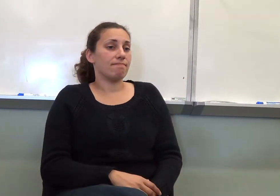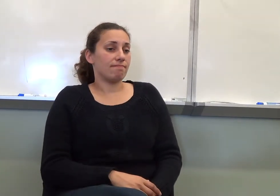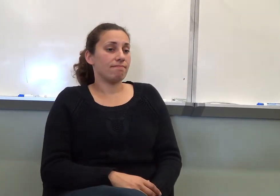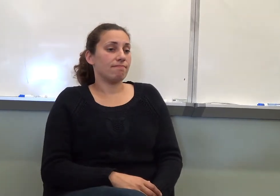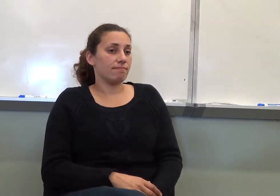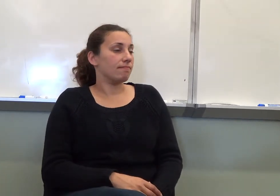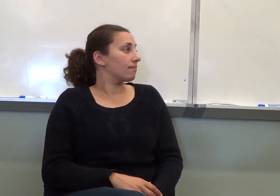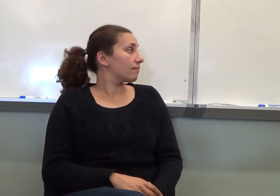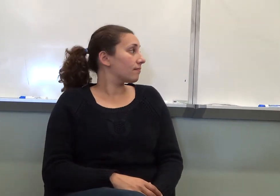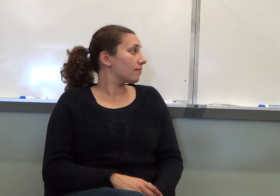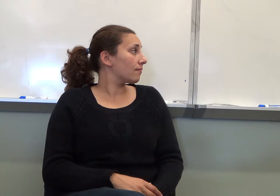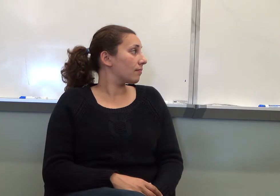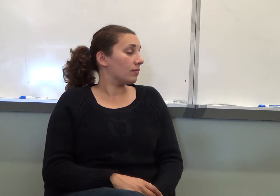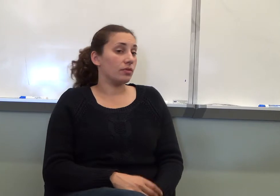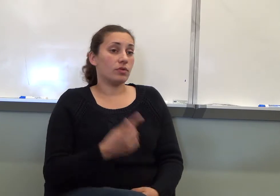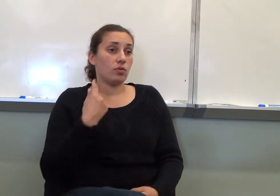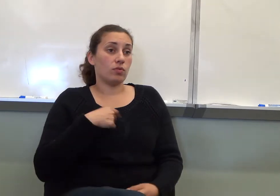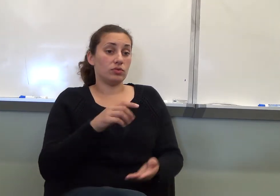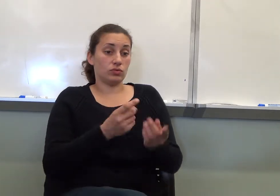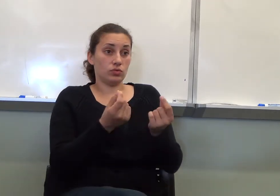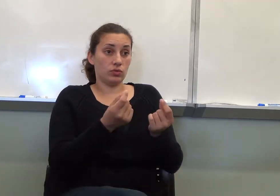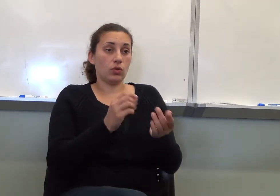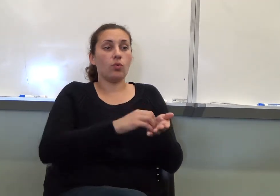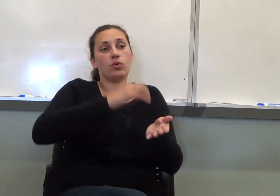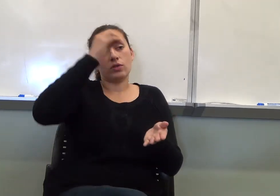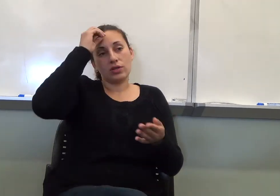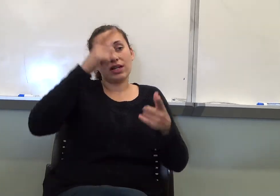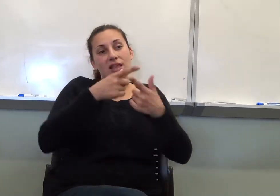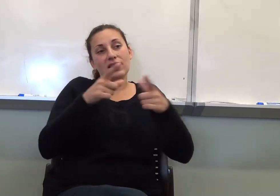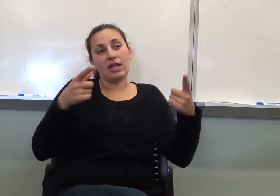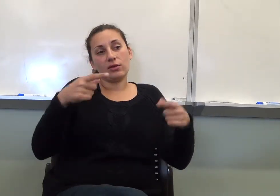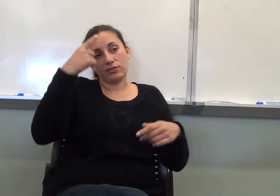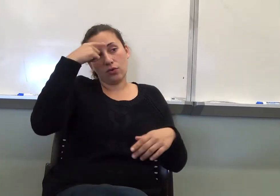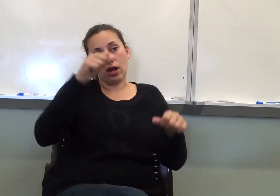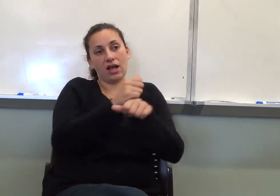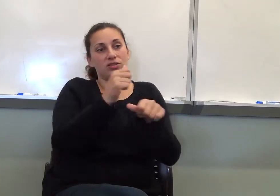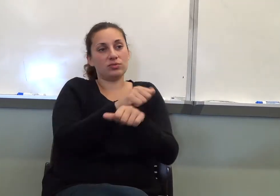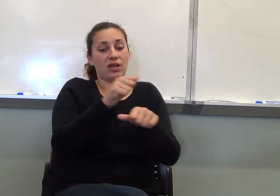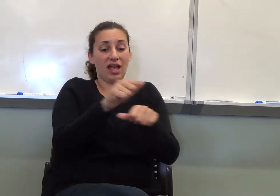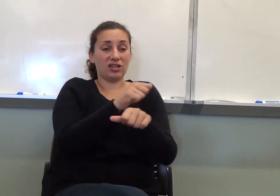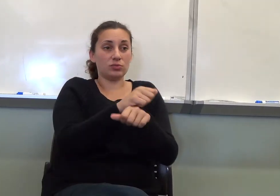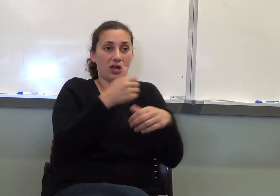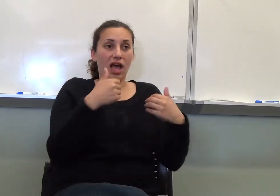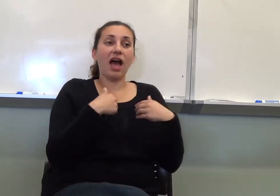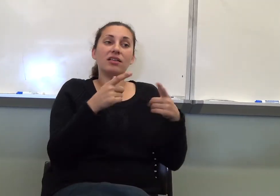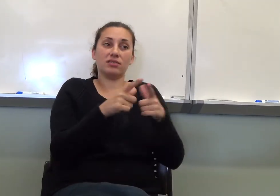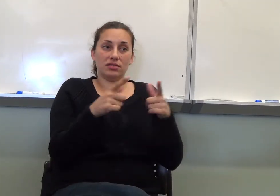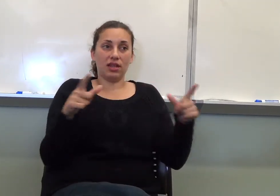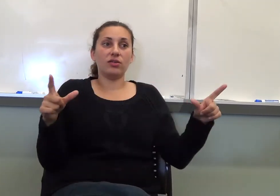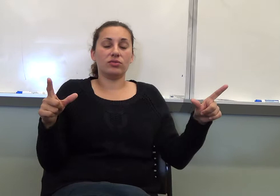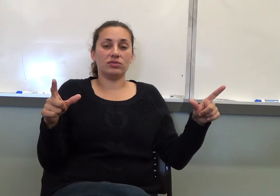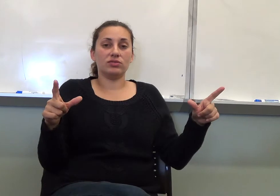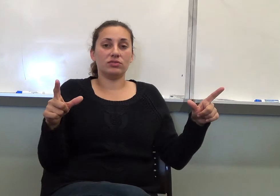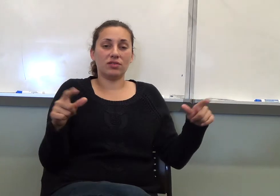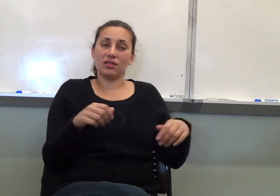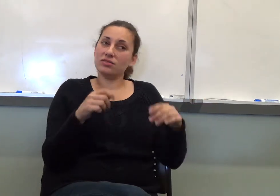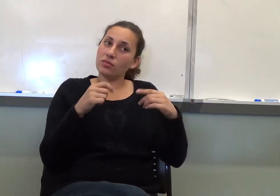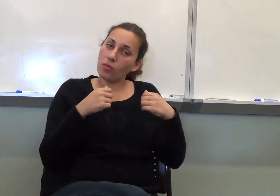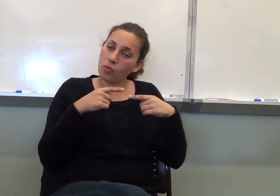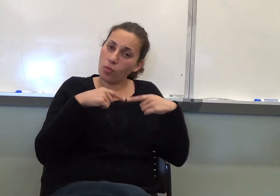Believe it or not, what we're doing is learning the language of algebra. And it takes a while to get the language down. It's important because whoever you